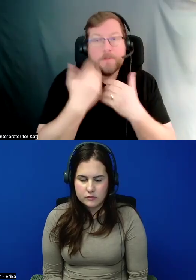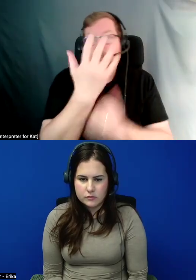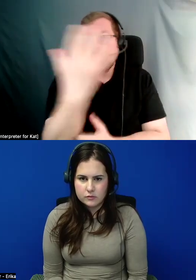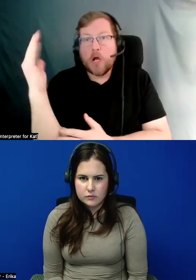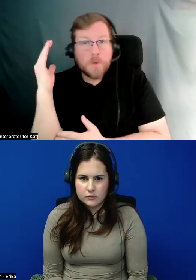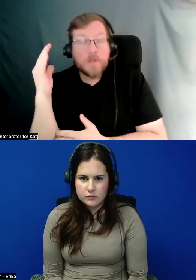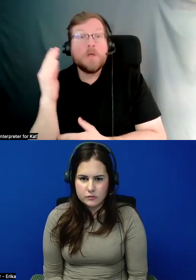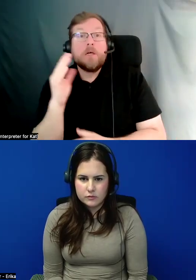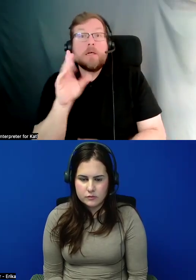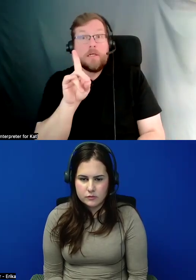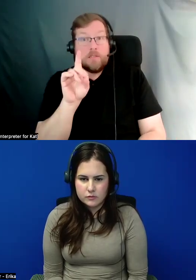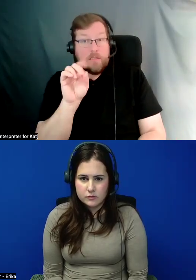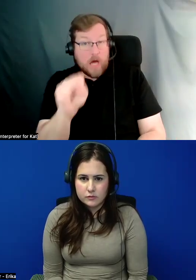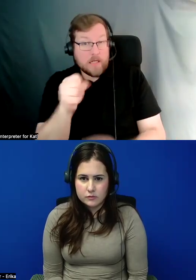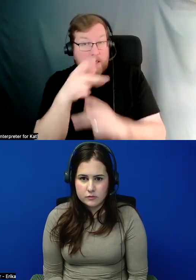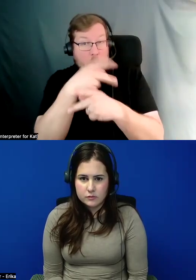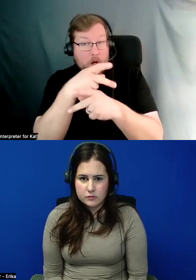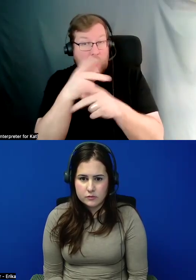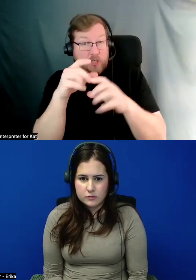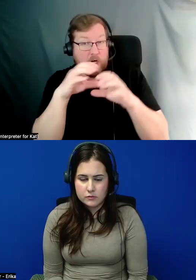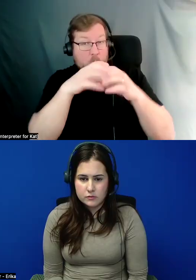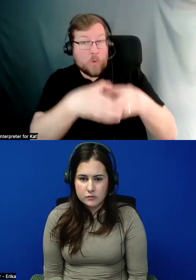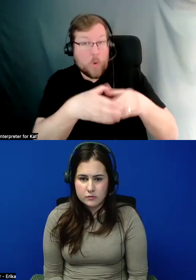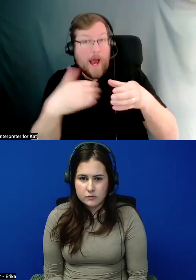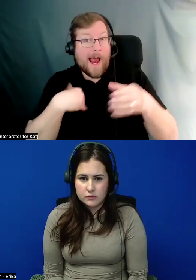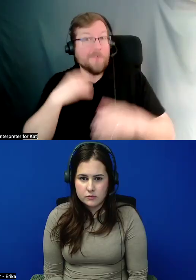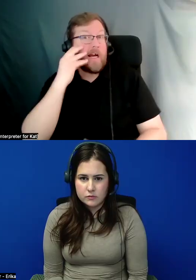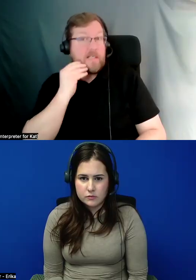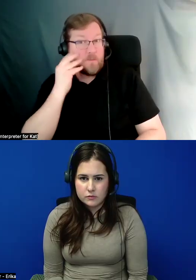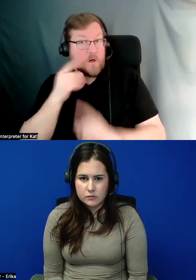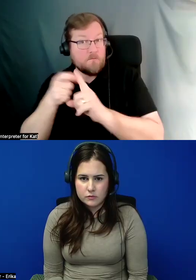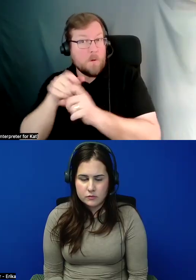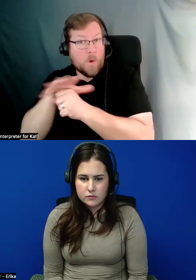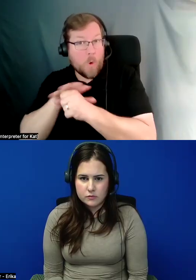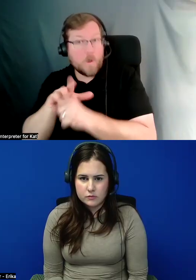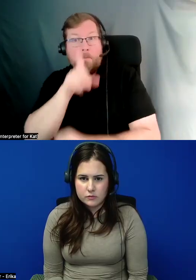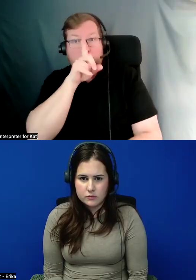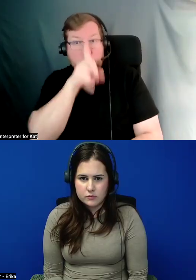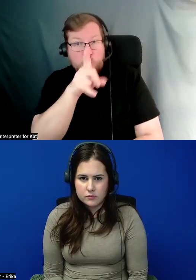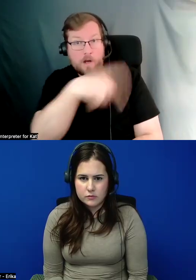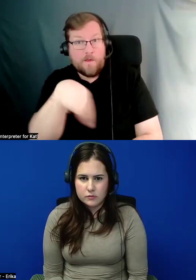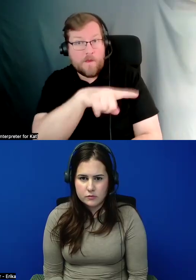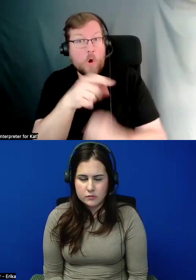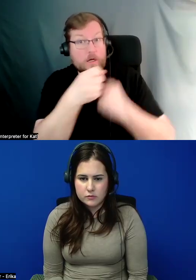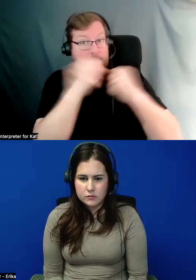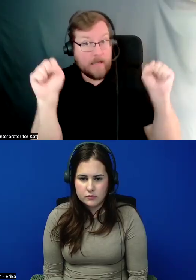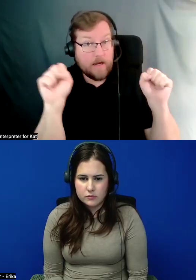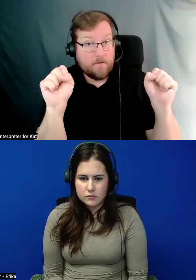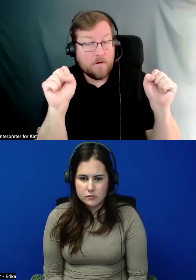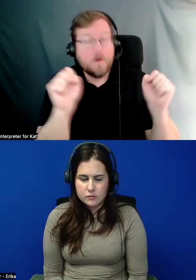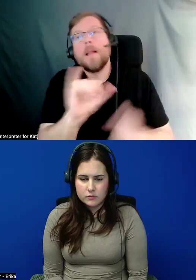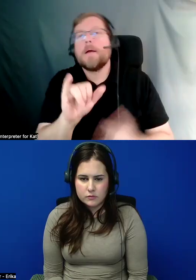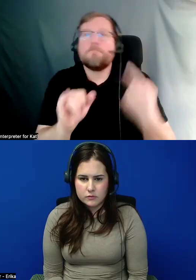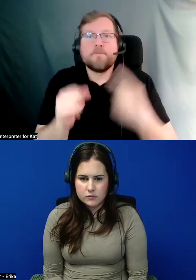production crew have like experts from the local to make sure the crew stays safe. So like the